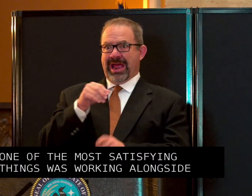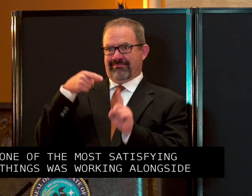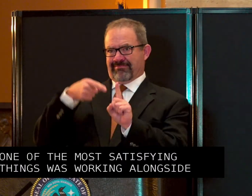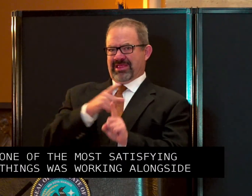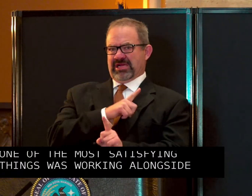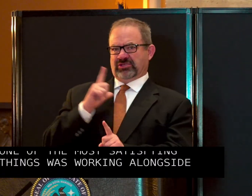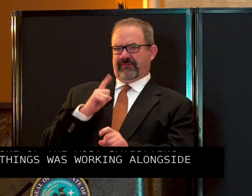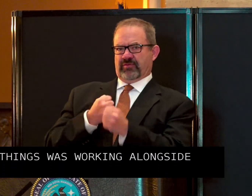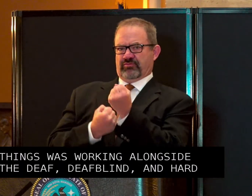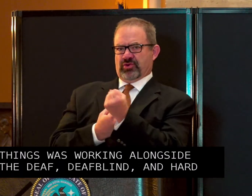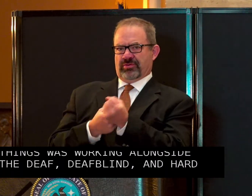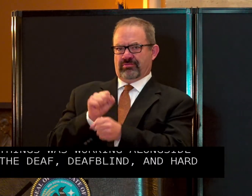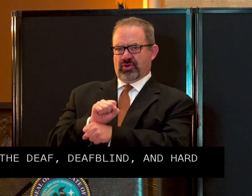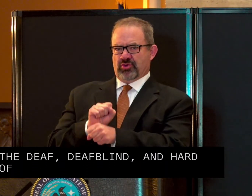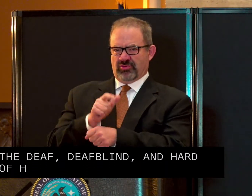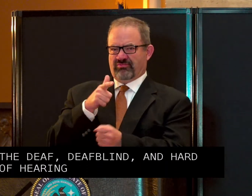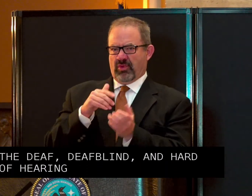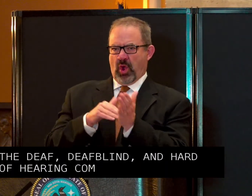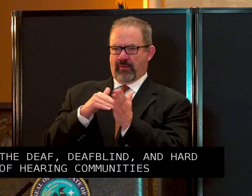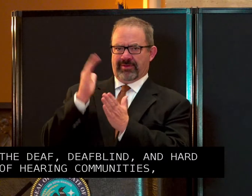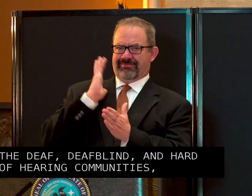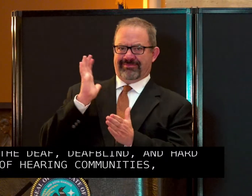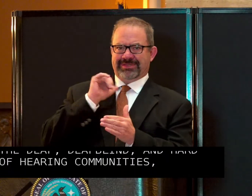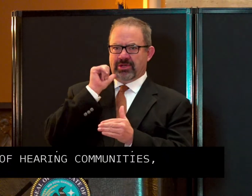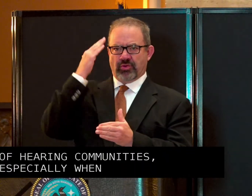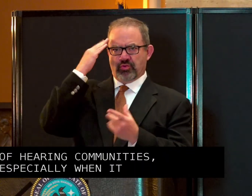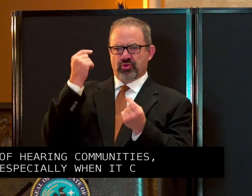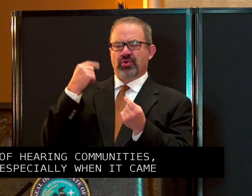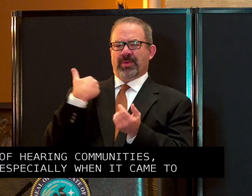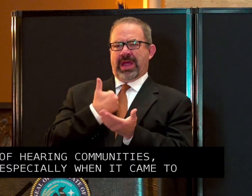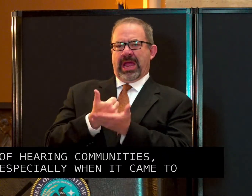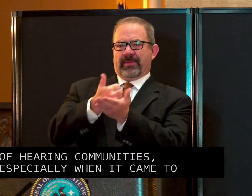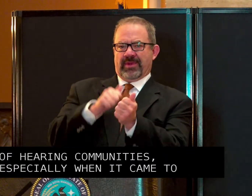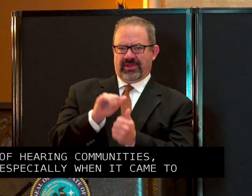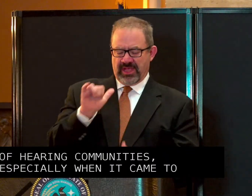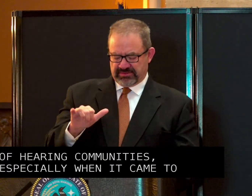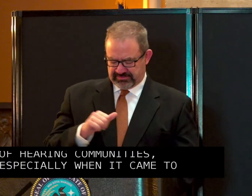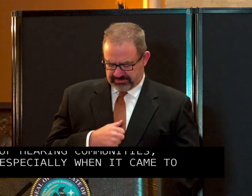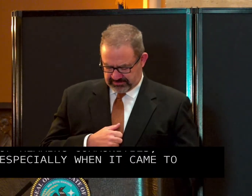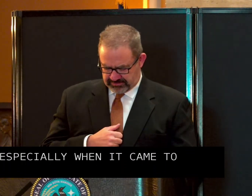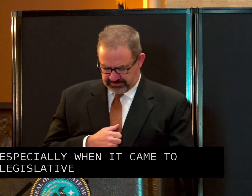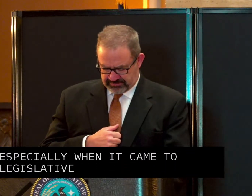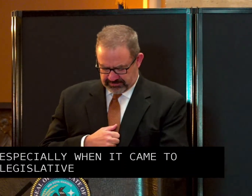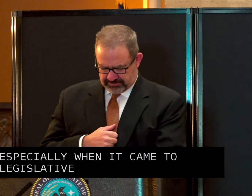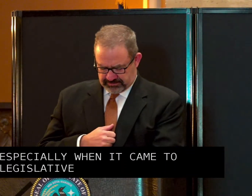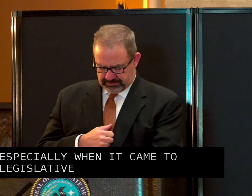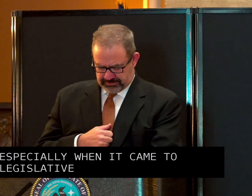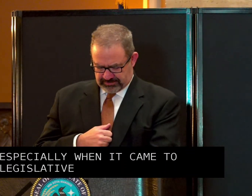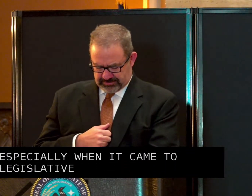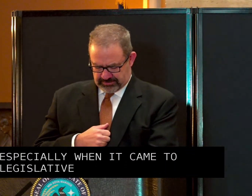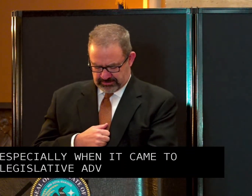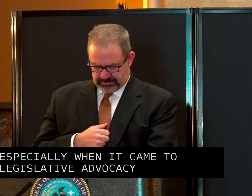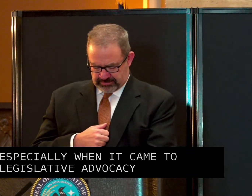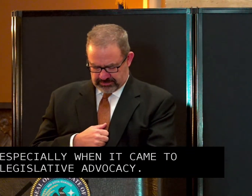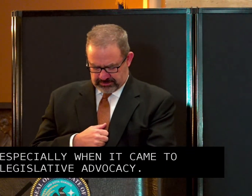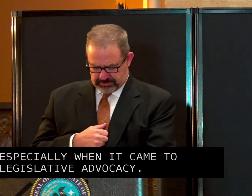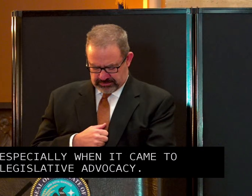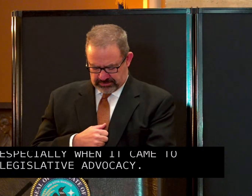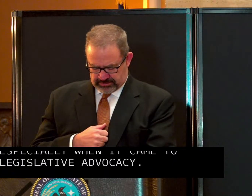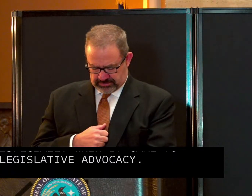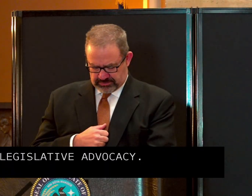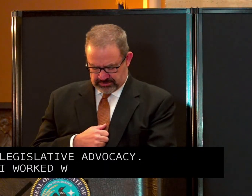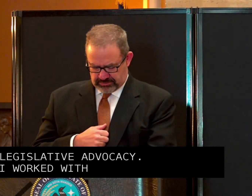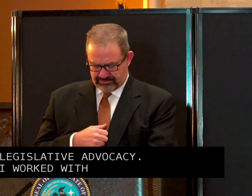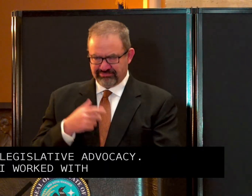communities, especially when it came to legislative advocacy. I worked with them to help understand how